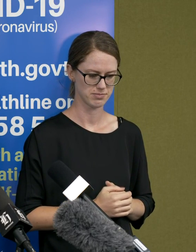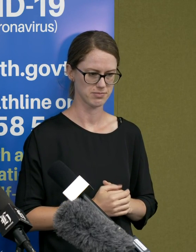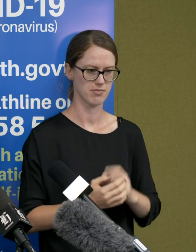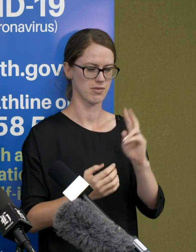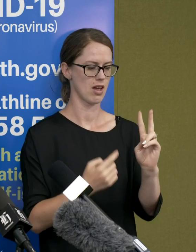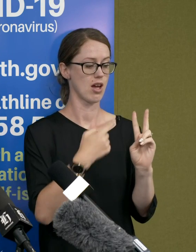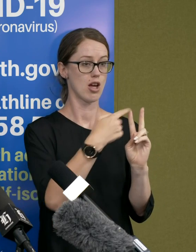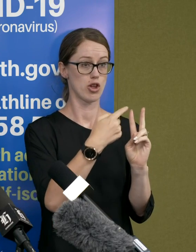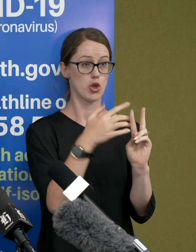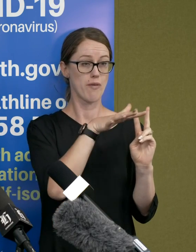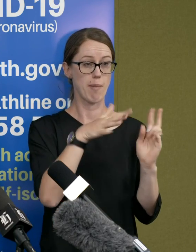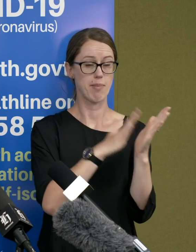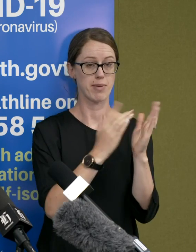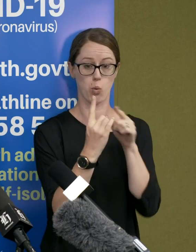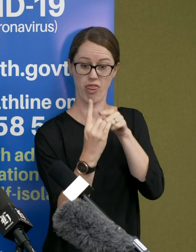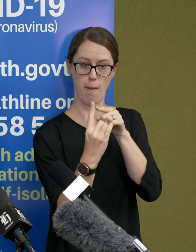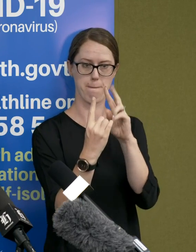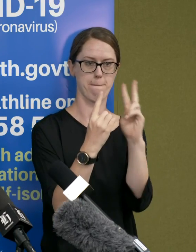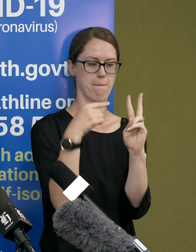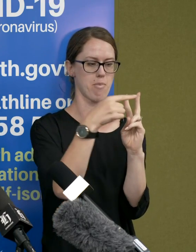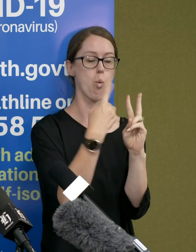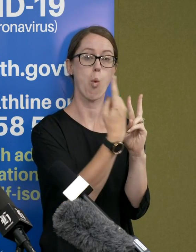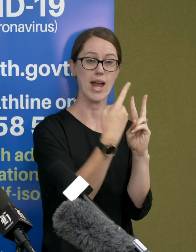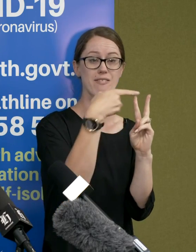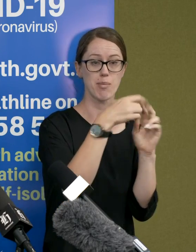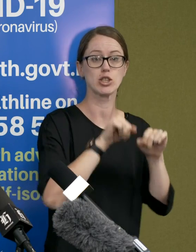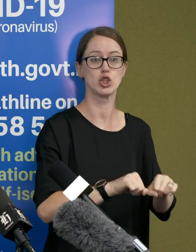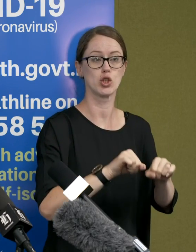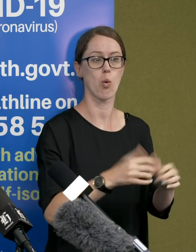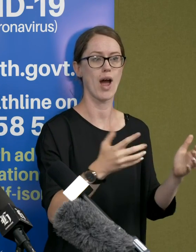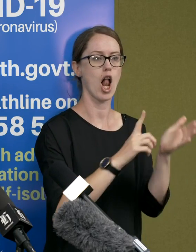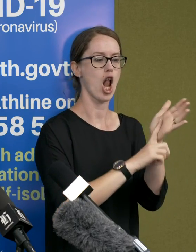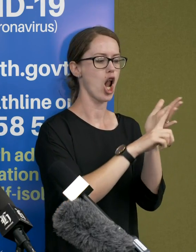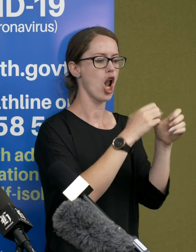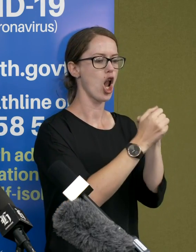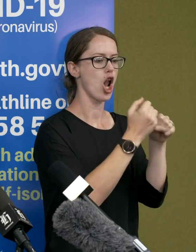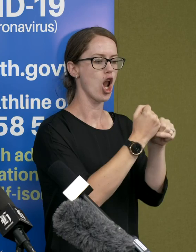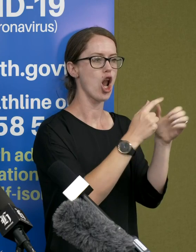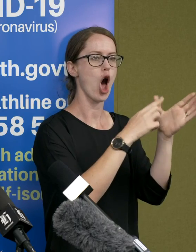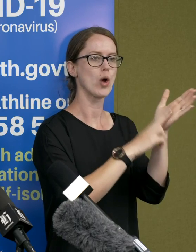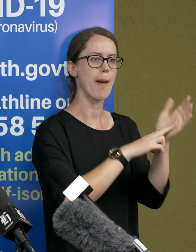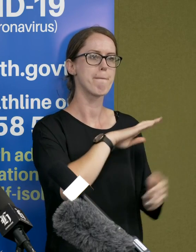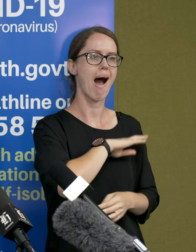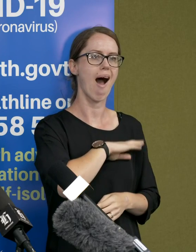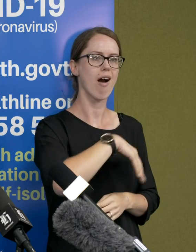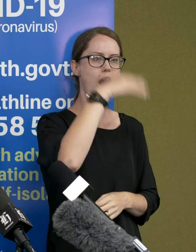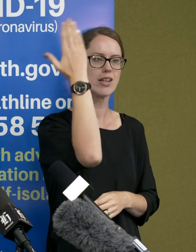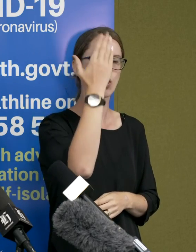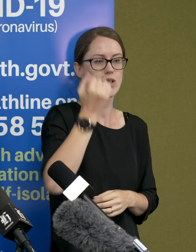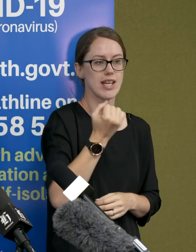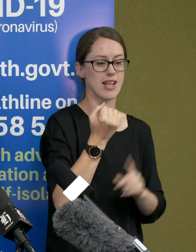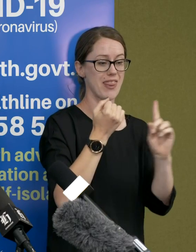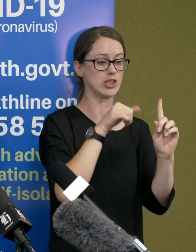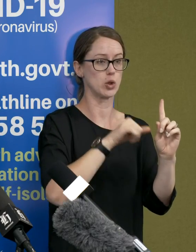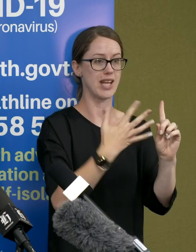with symptoms who is currently being tested is a student at Logan Park High School in Dunedin. The student is now